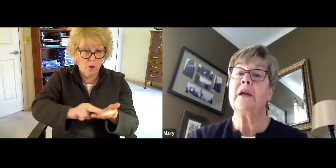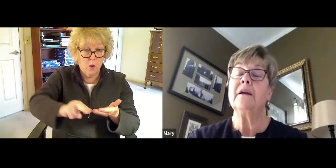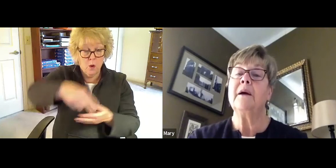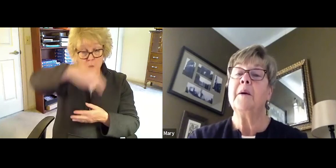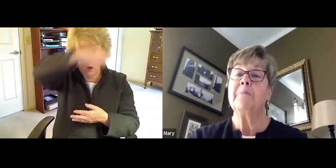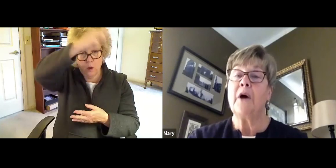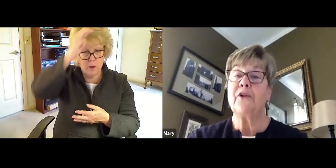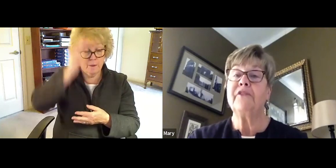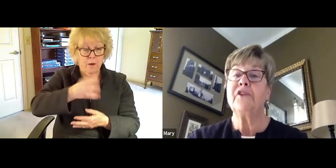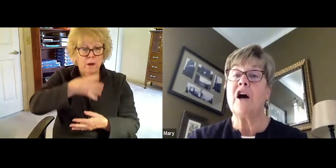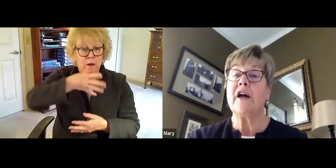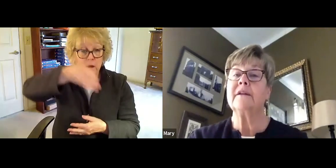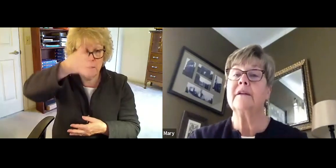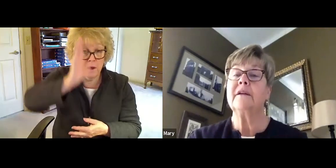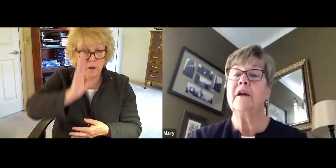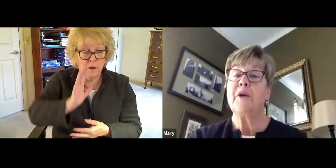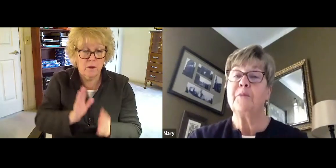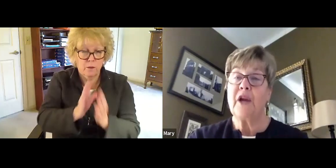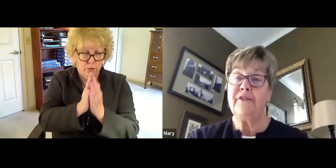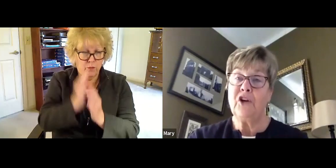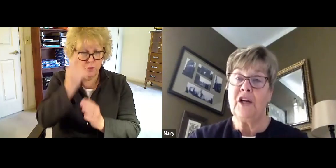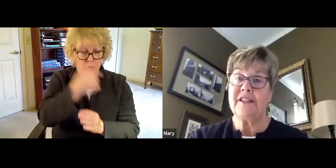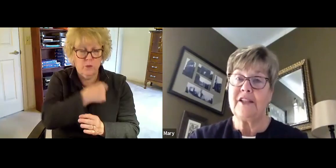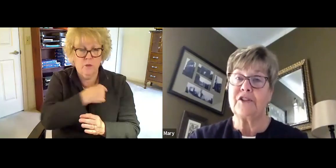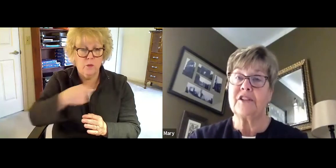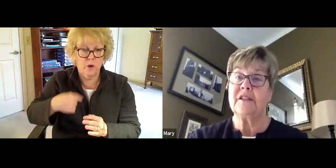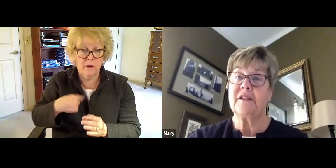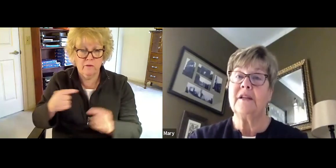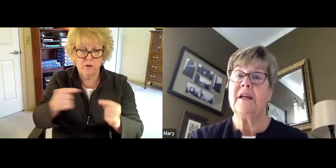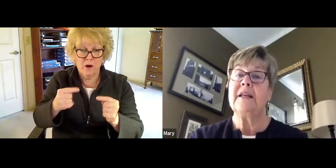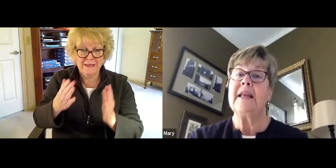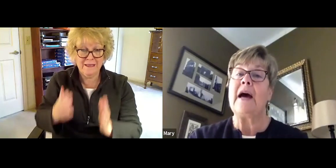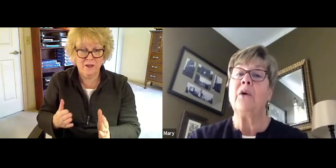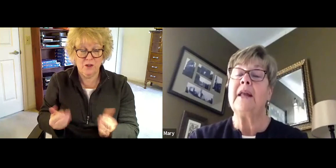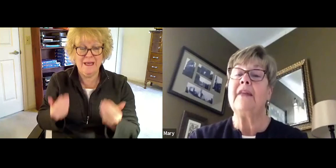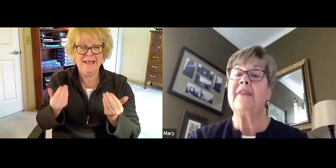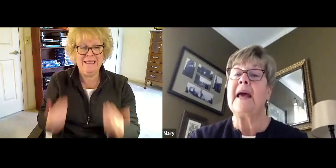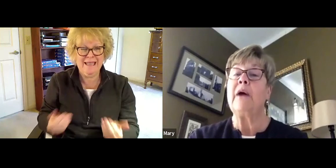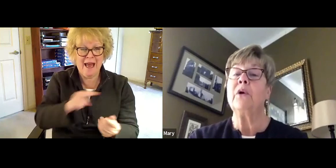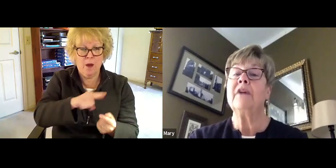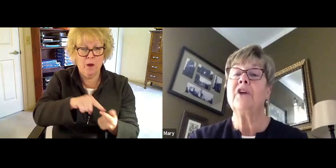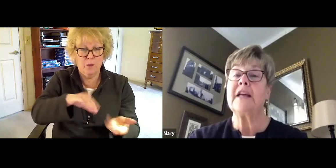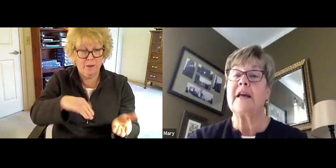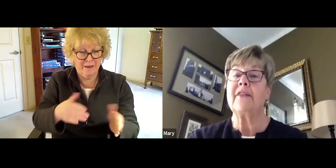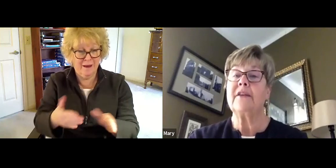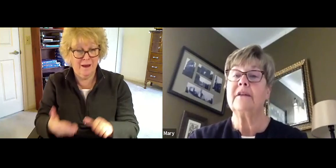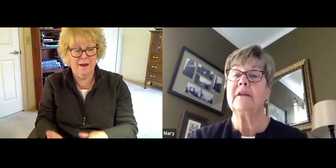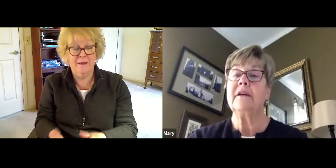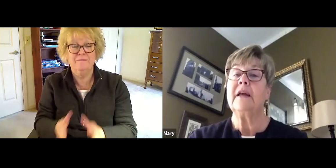Mary, Mother of God, pray for us sinners, now and at the hour of our